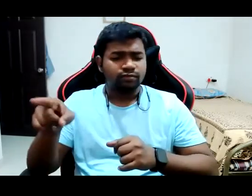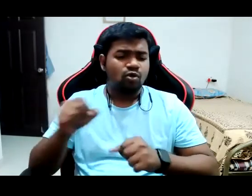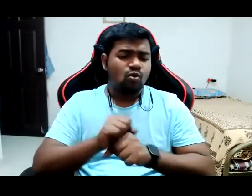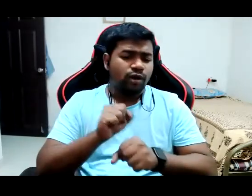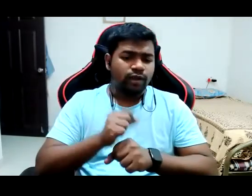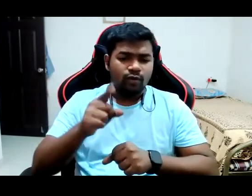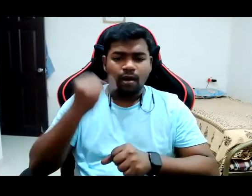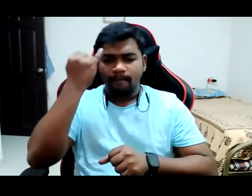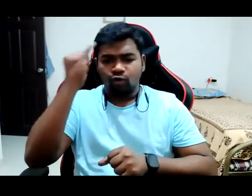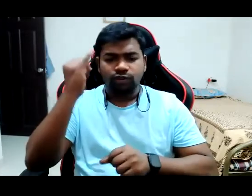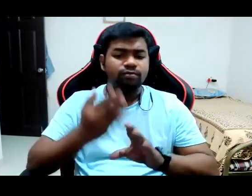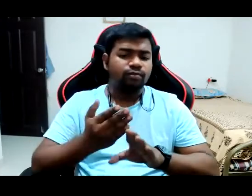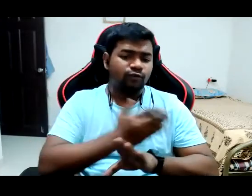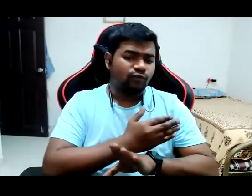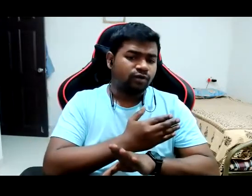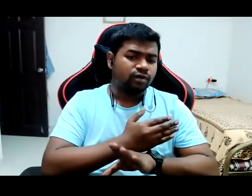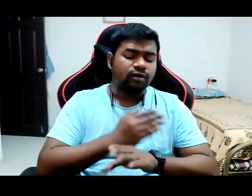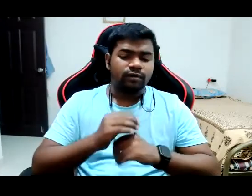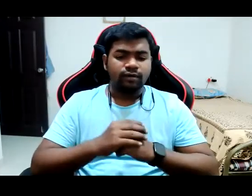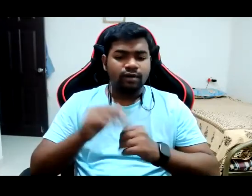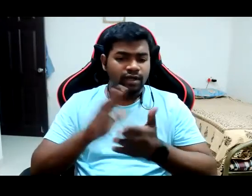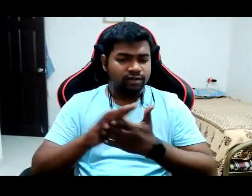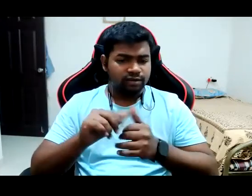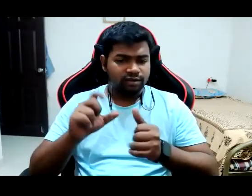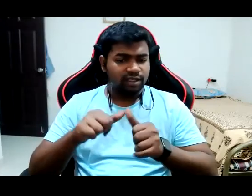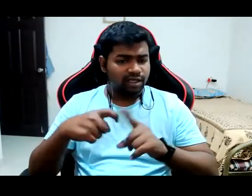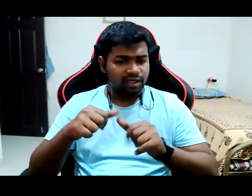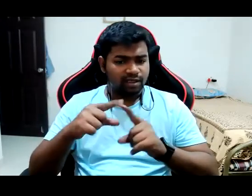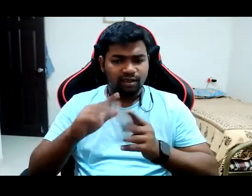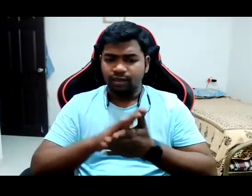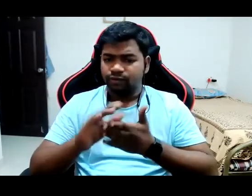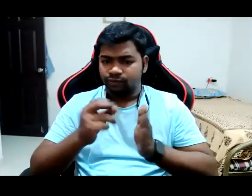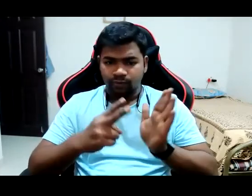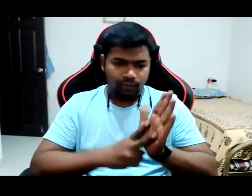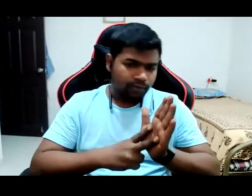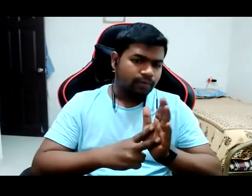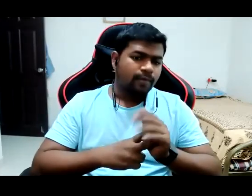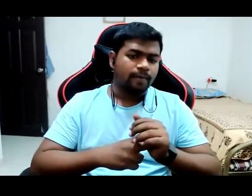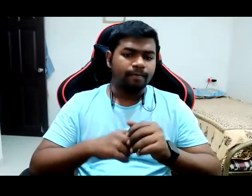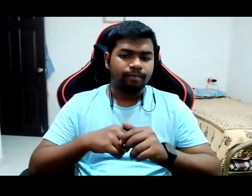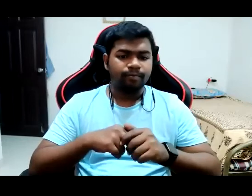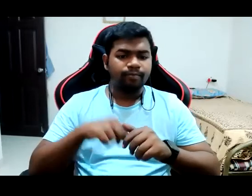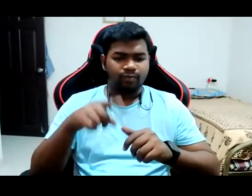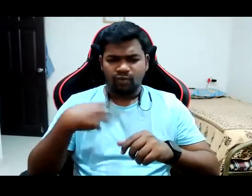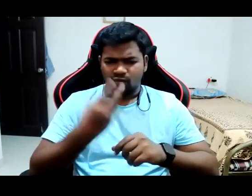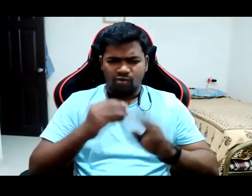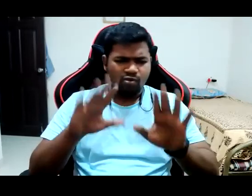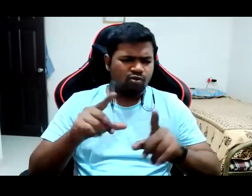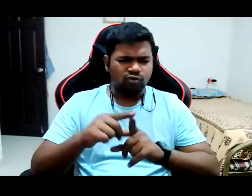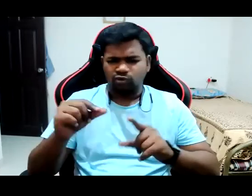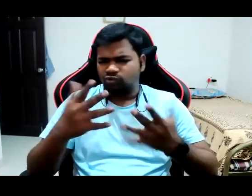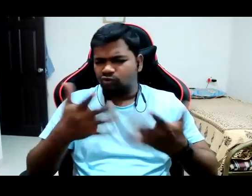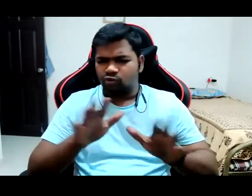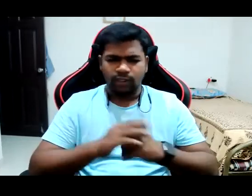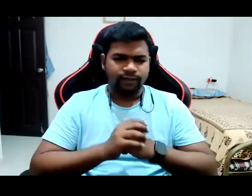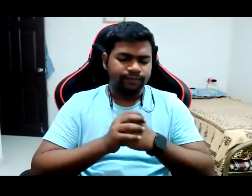before the hackathon and open sourcing it just to use it in the hackathon. Of course, would go against the spirit of the hackathon, so we don't want you to do that.